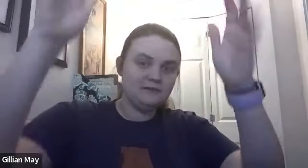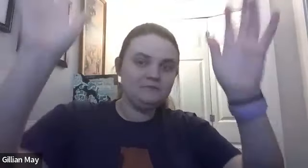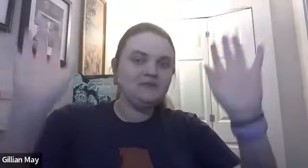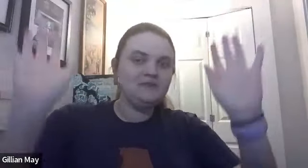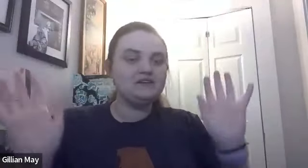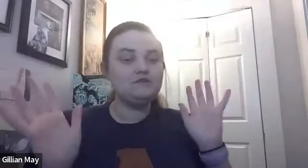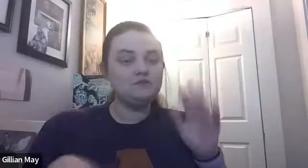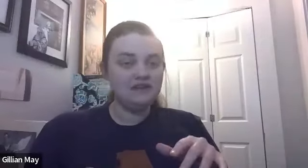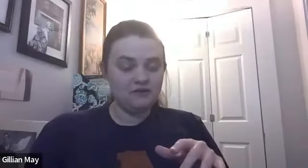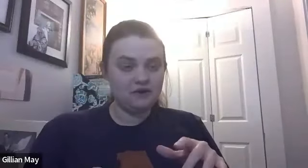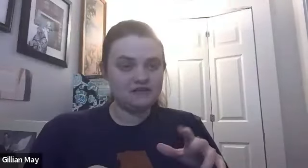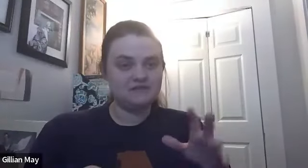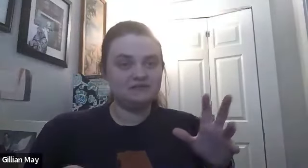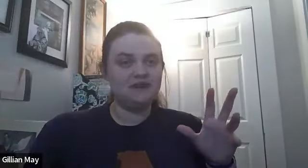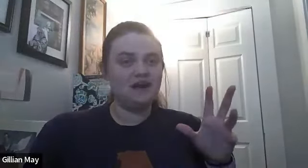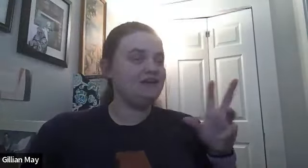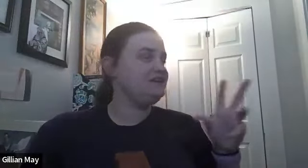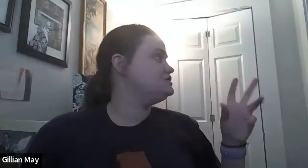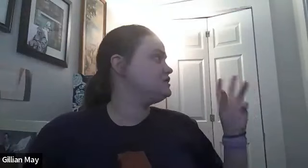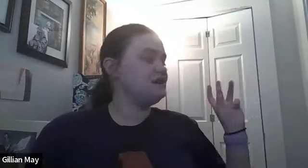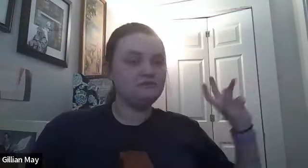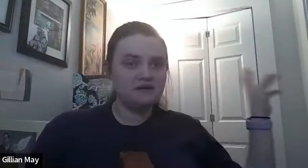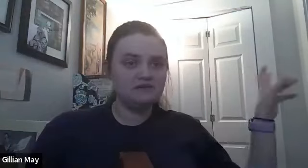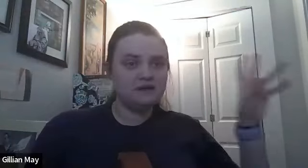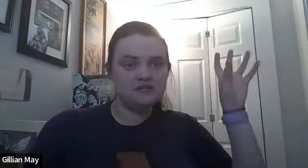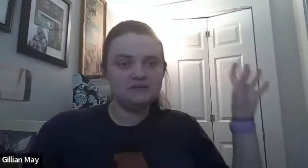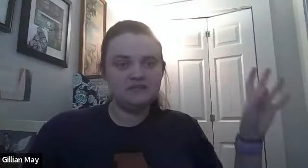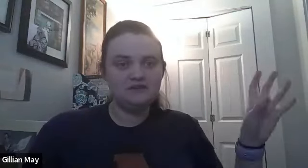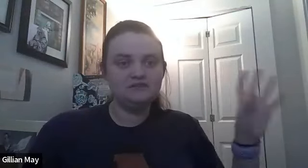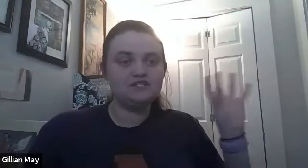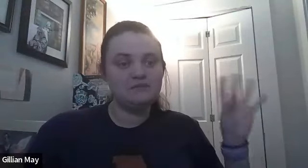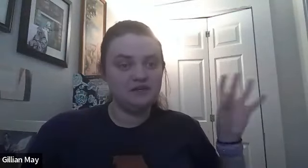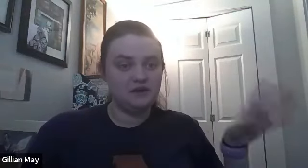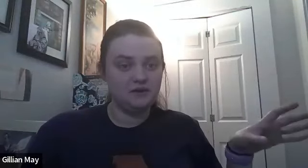here. If you really have a hard time seeing me, I can try to rearrange myself. Just let me know.